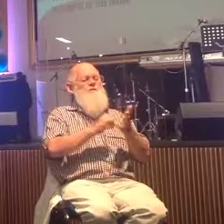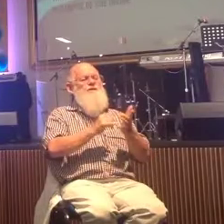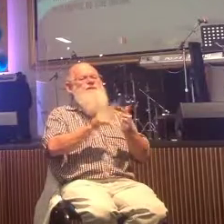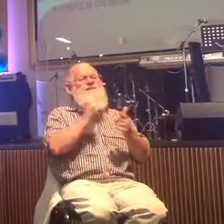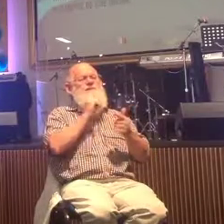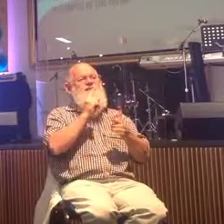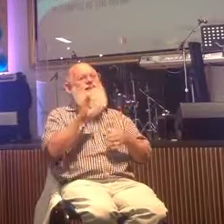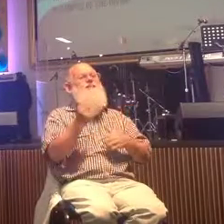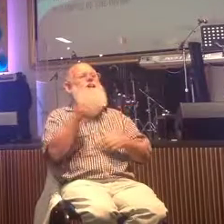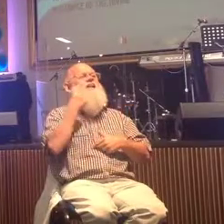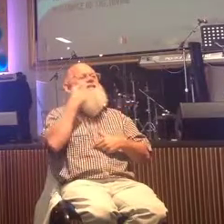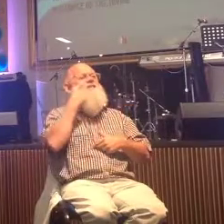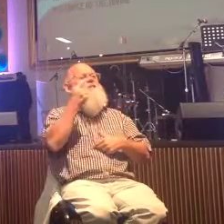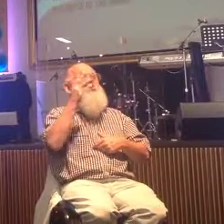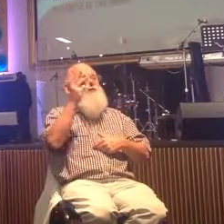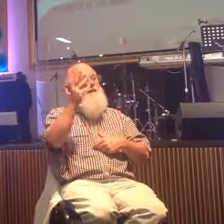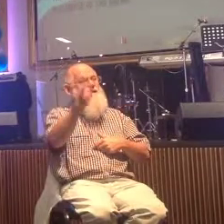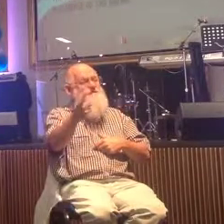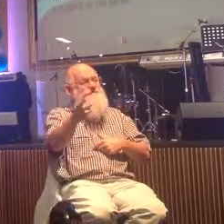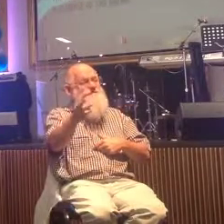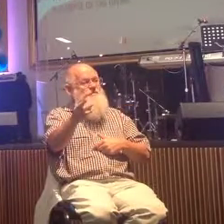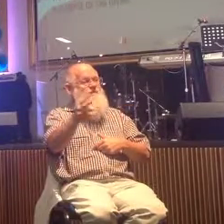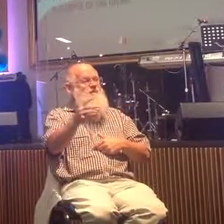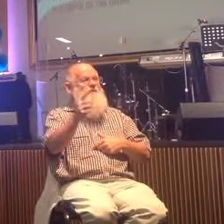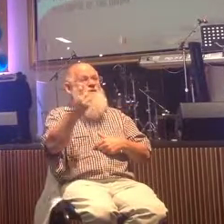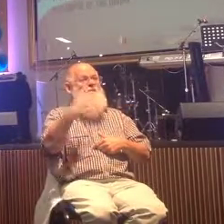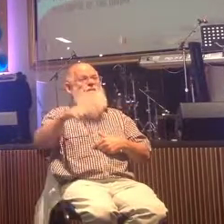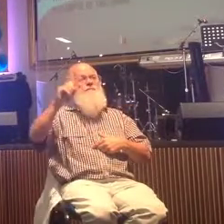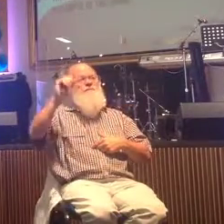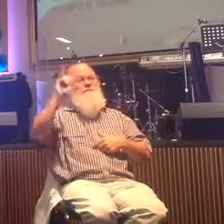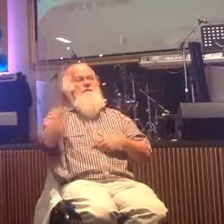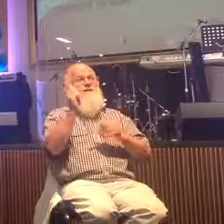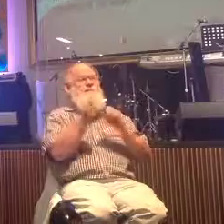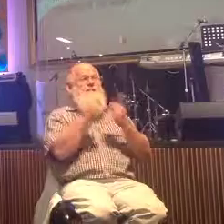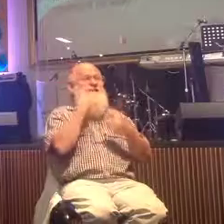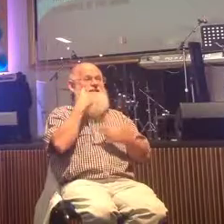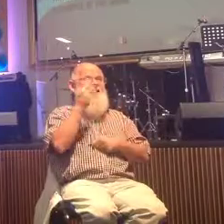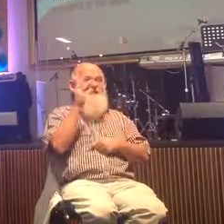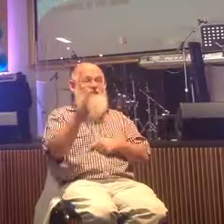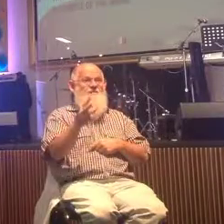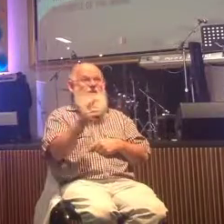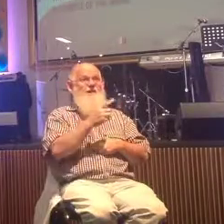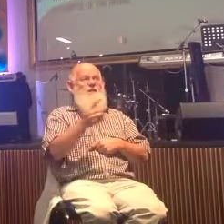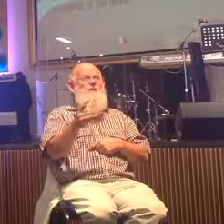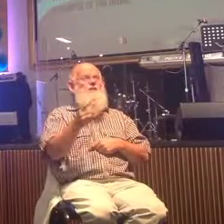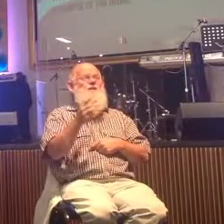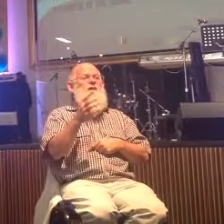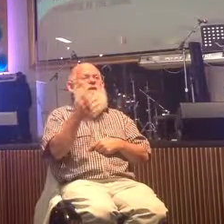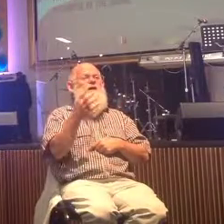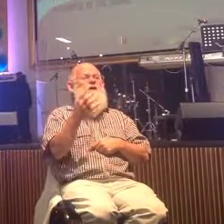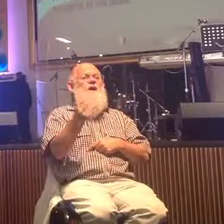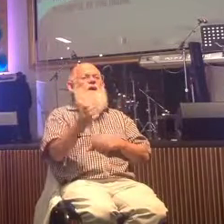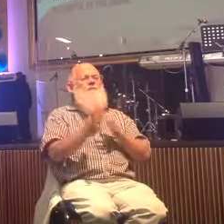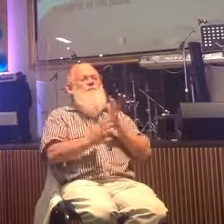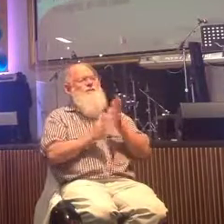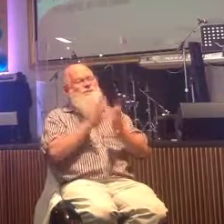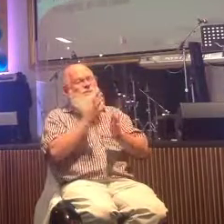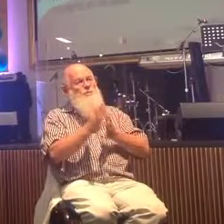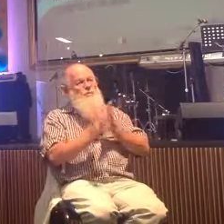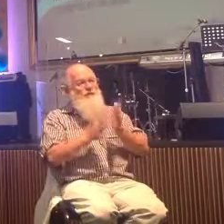him. And that was the first thing they noticed. Then they had the story of the pigs recounted to them after they